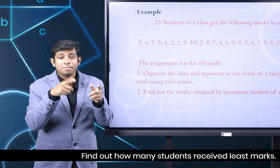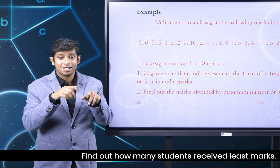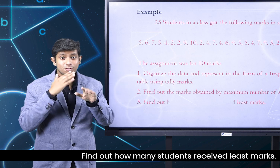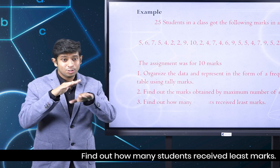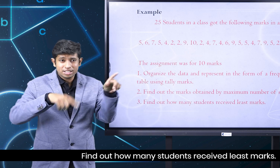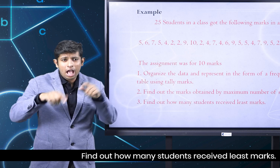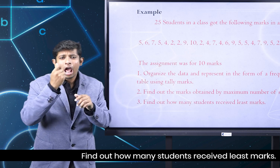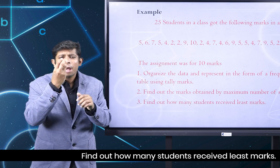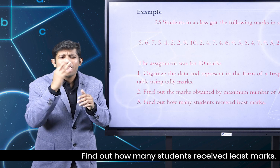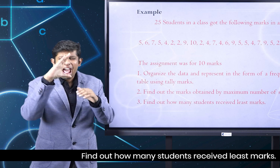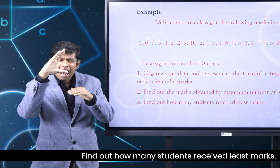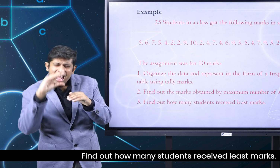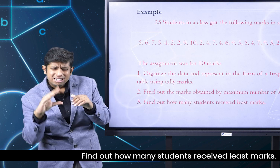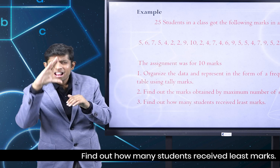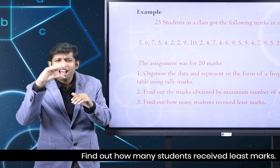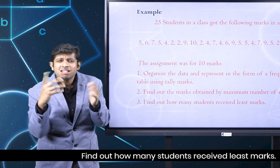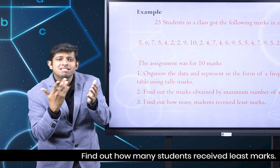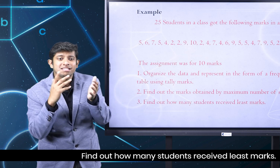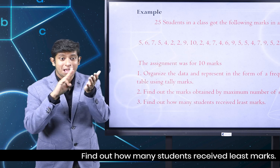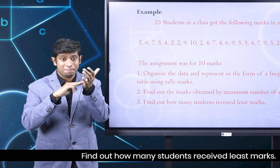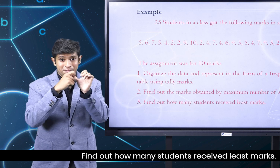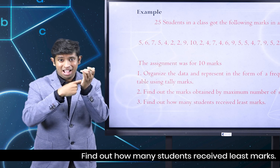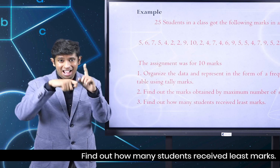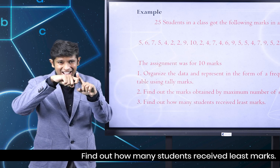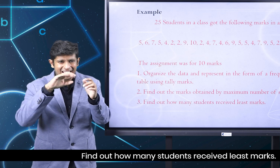Find out how many students received least marks.